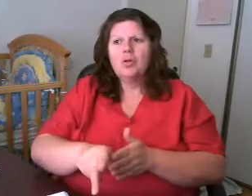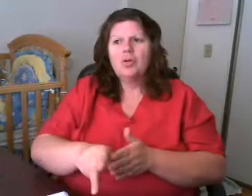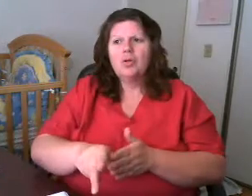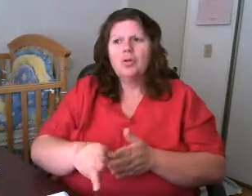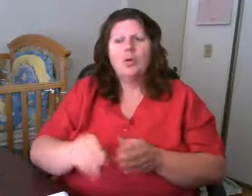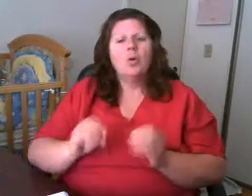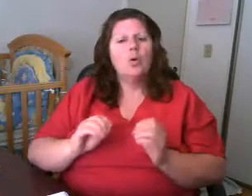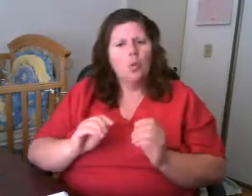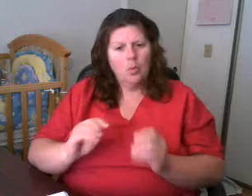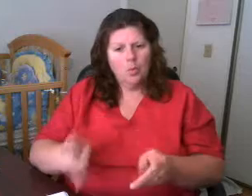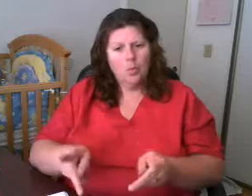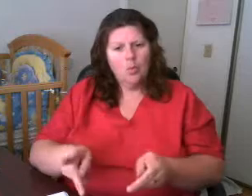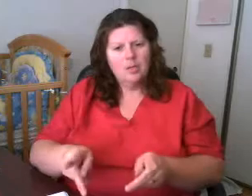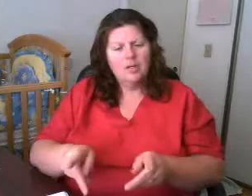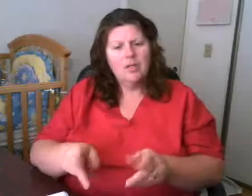current cultural trends?